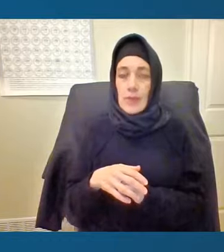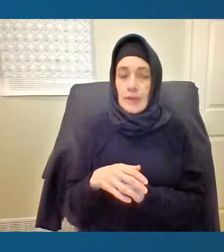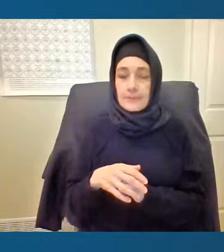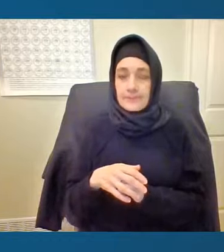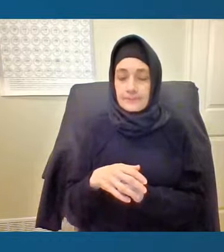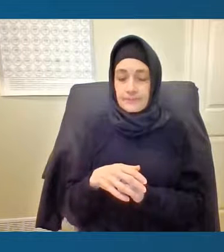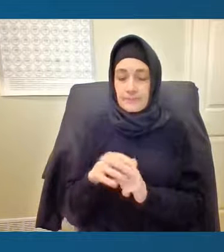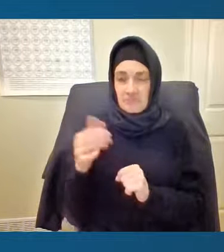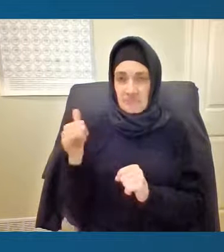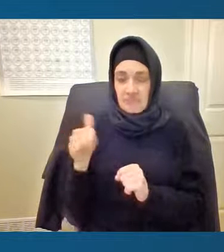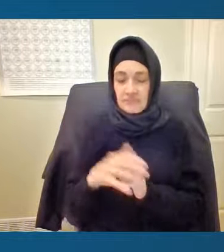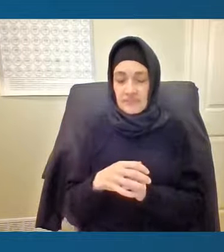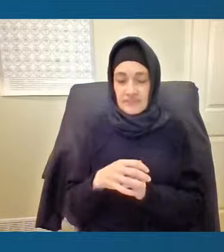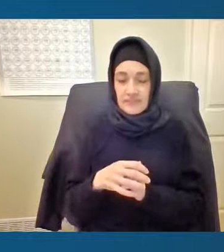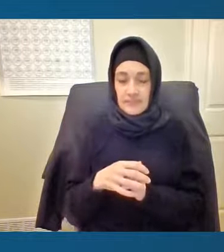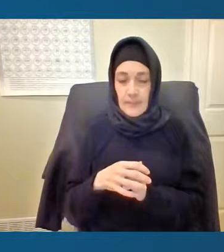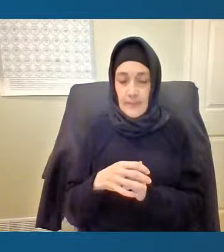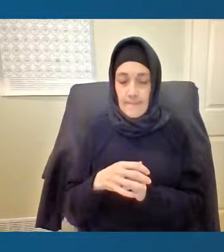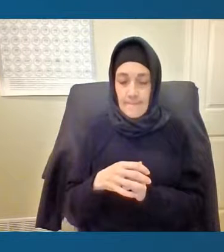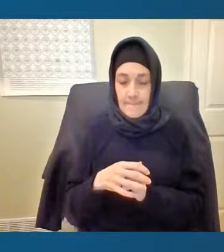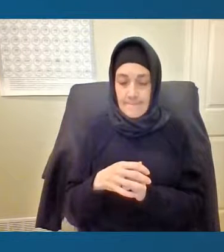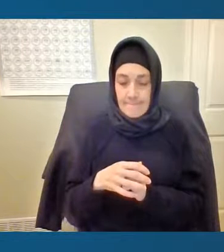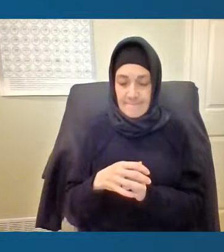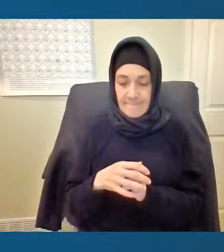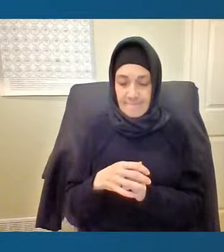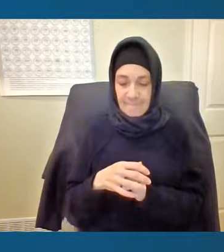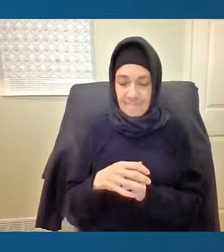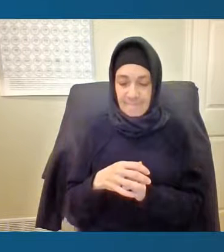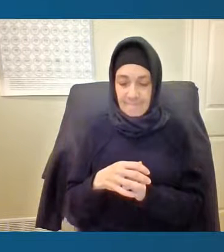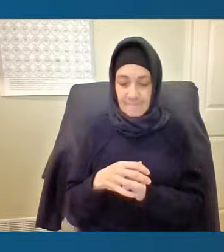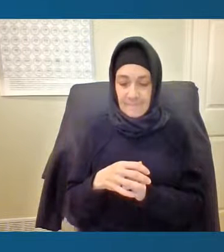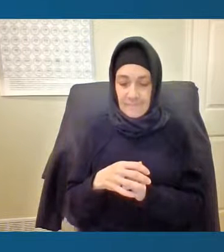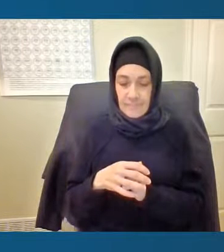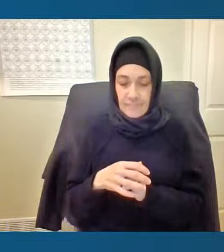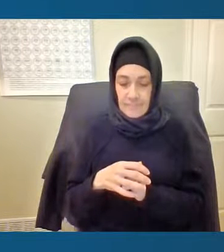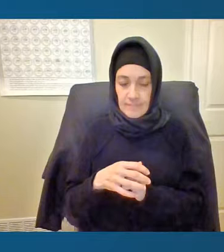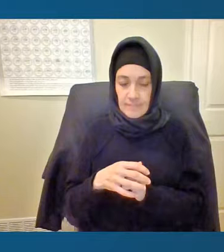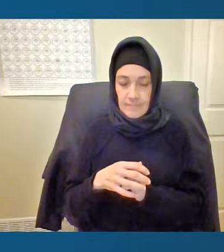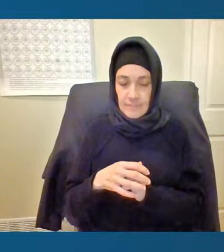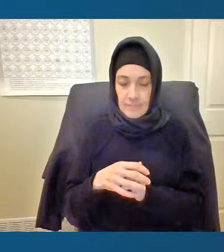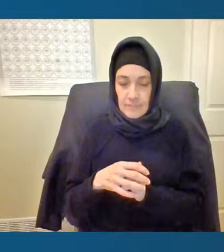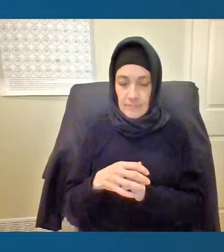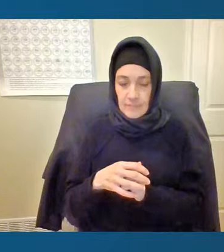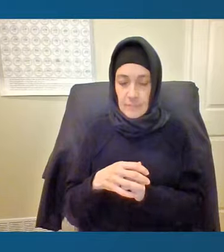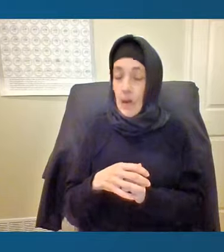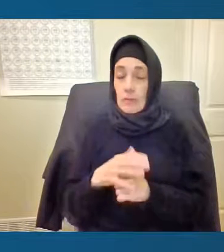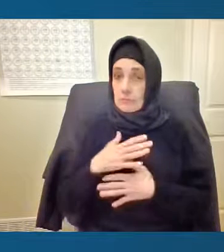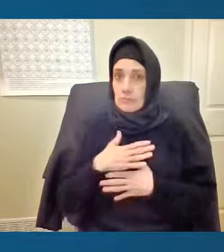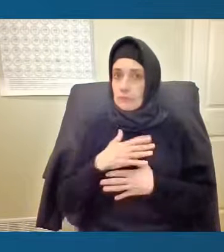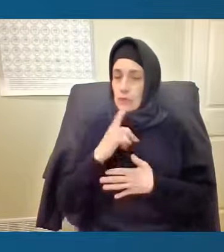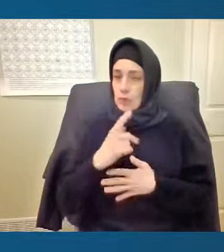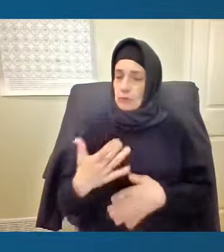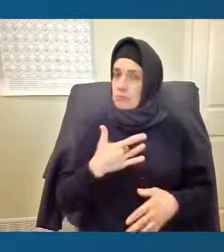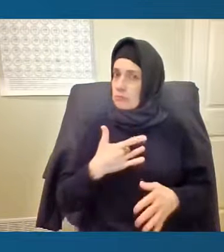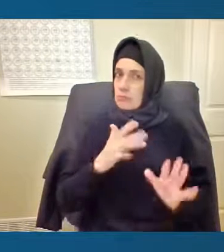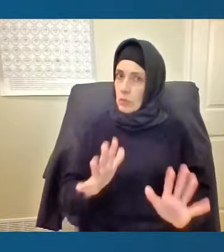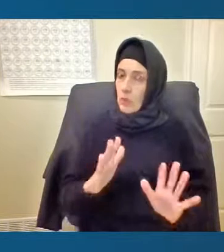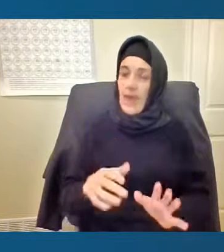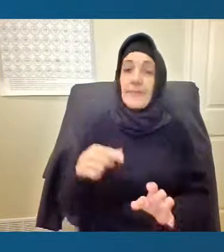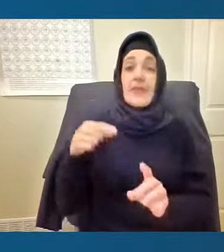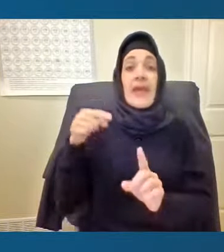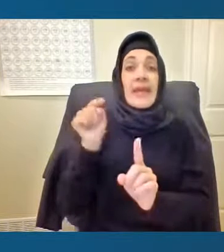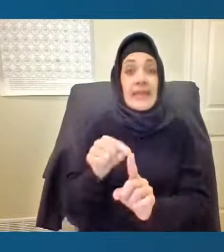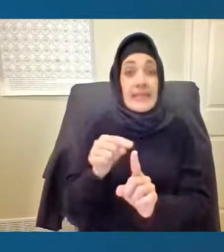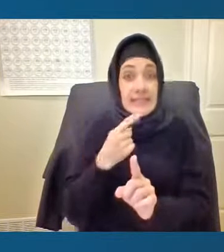haq, ahabbu ilayya. Min an akuna ra'san fil batil. This shook my core. He said, for